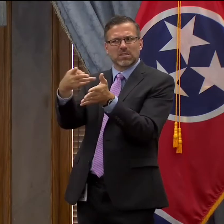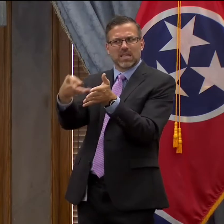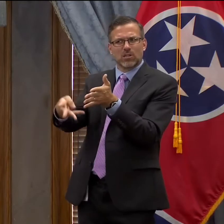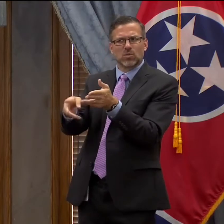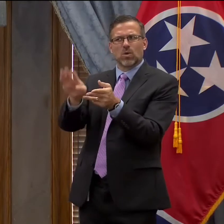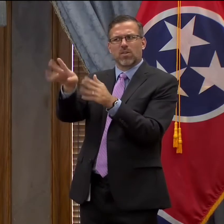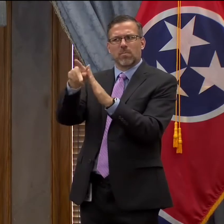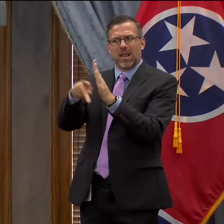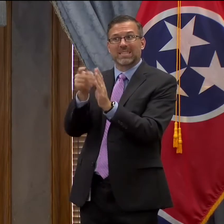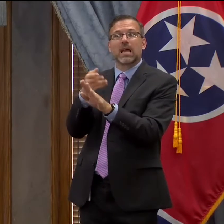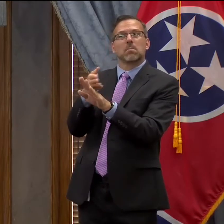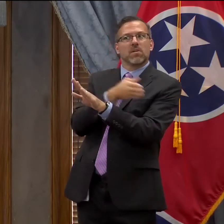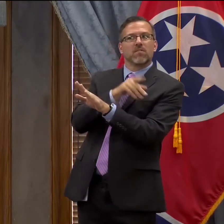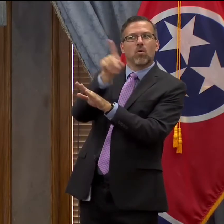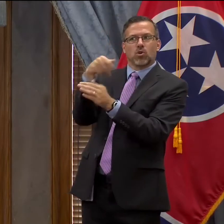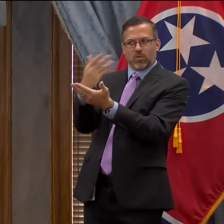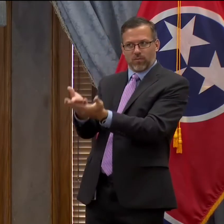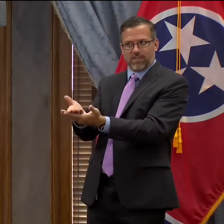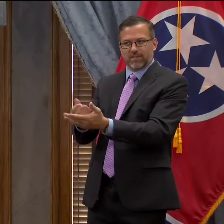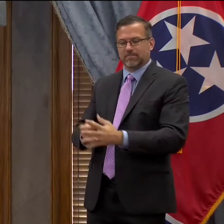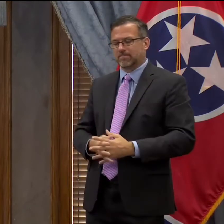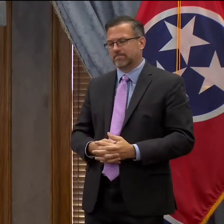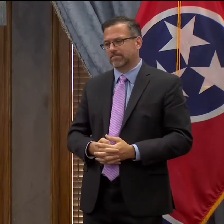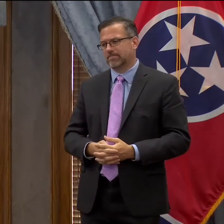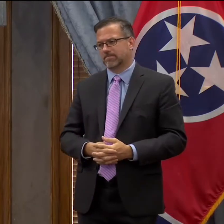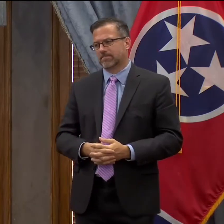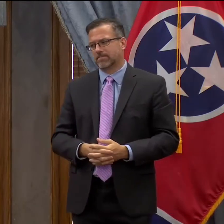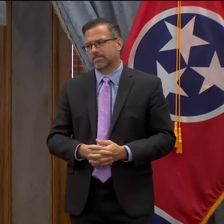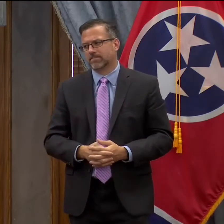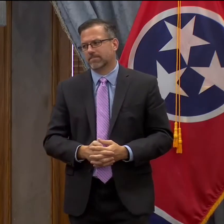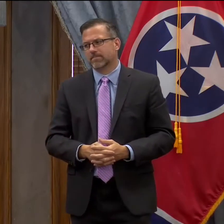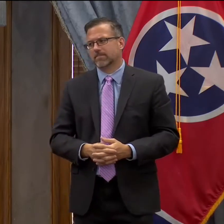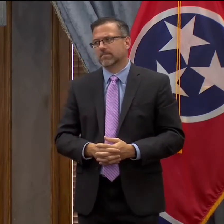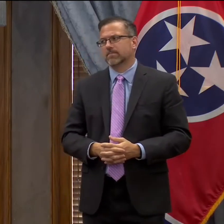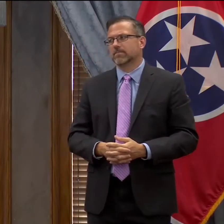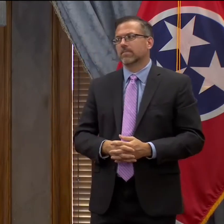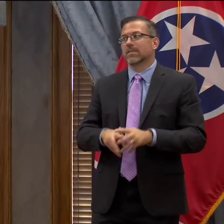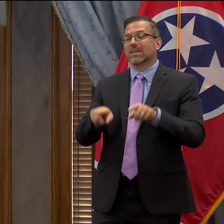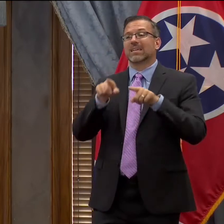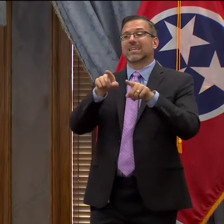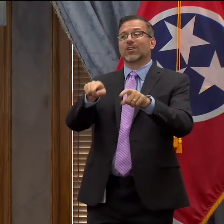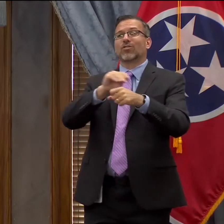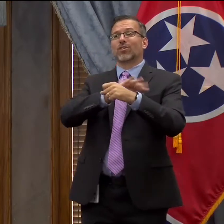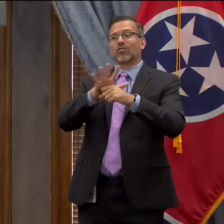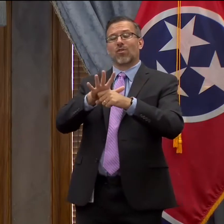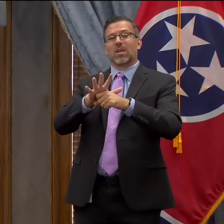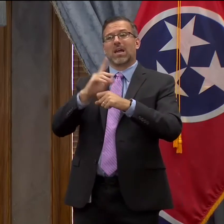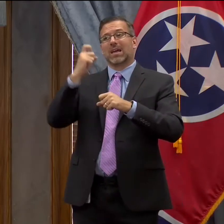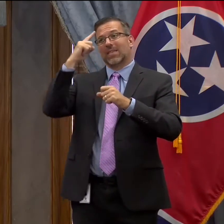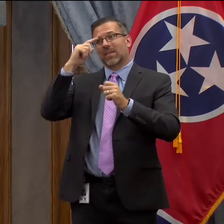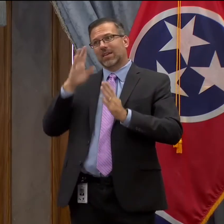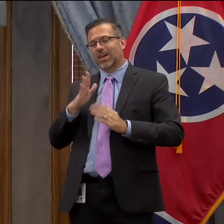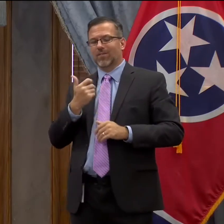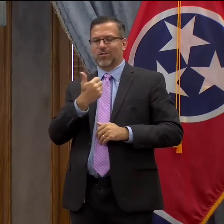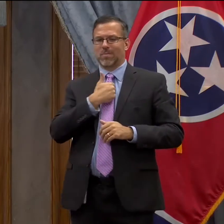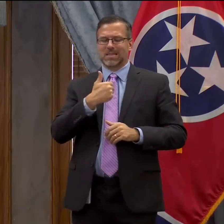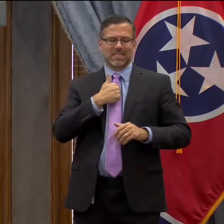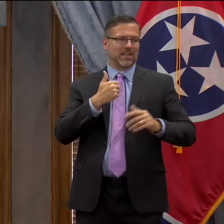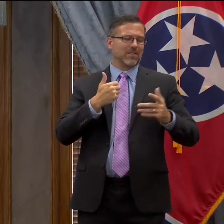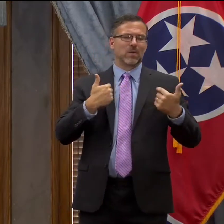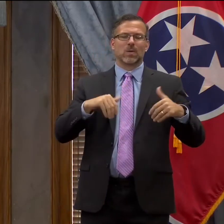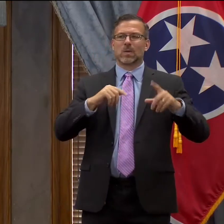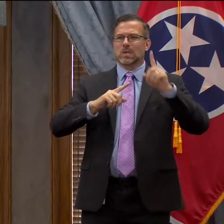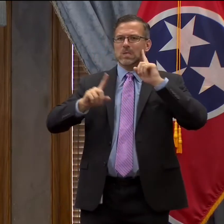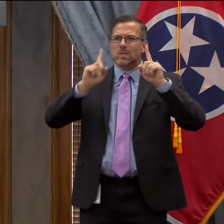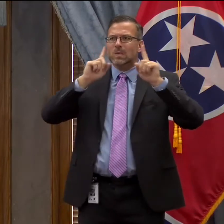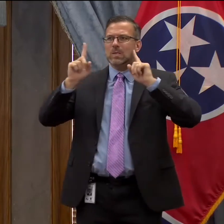place before you visit. Throughout the pandemic, the governor and I have been touched by the many stories of families